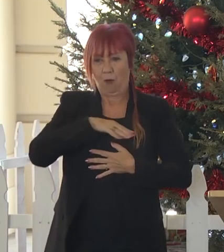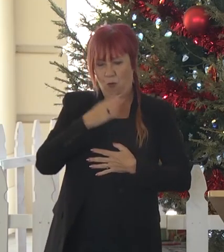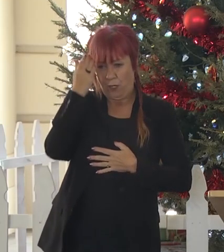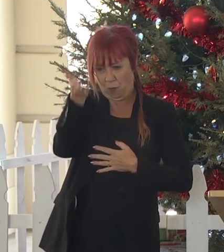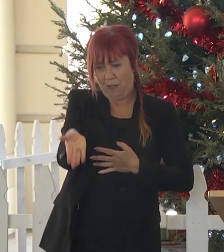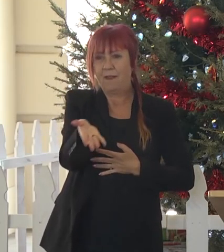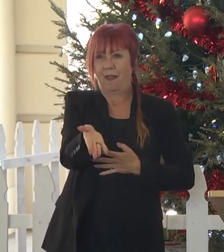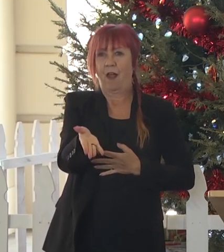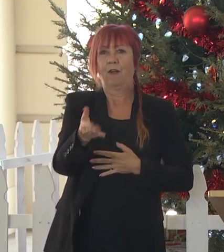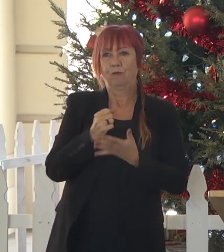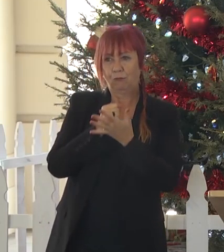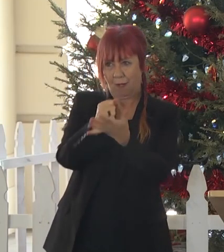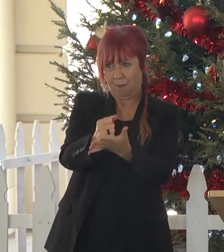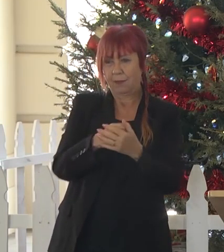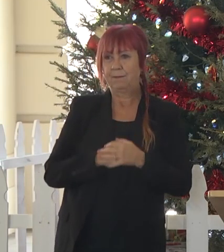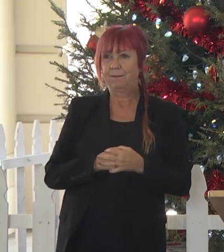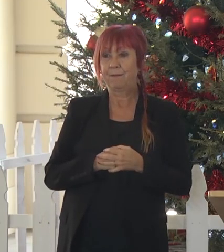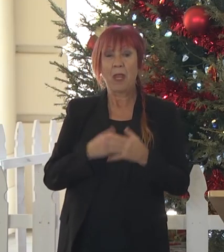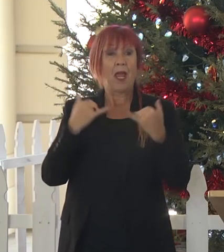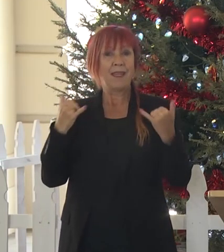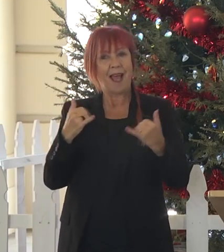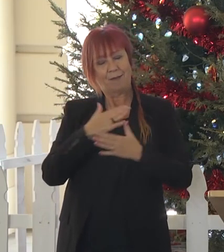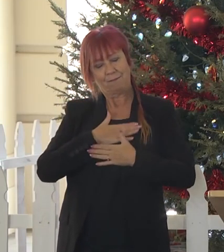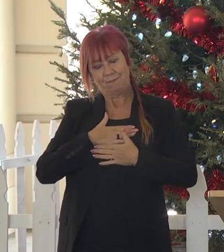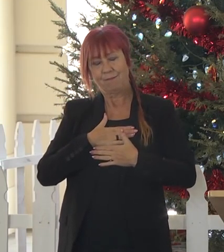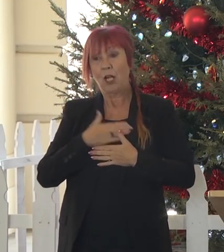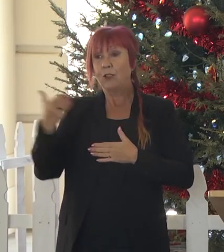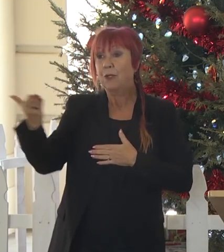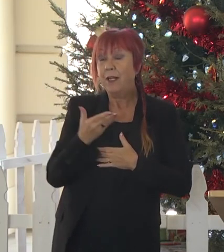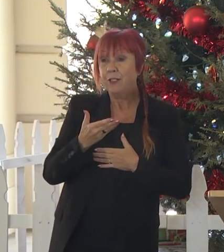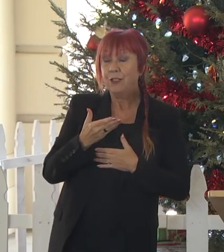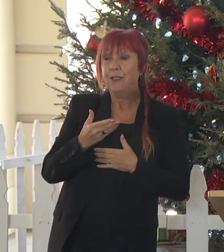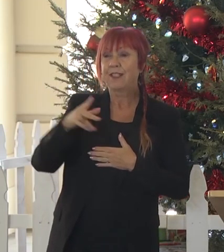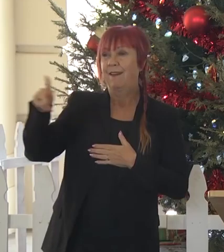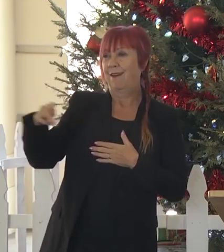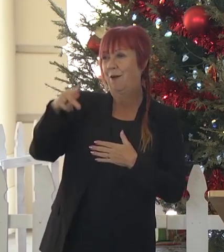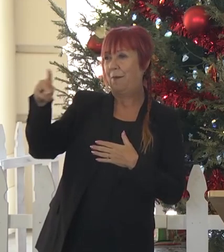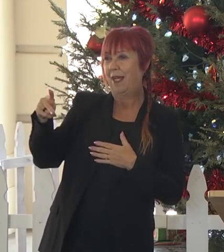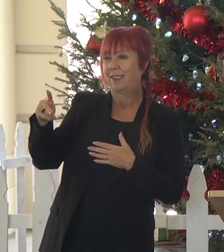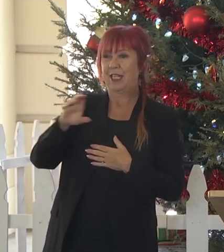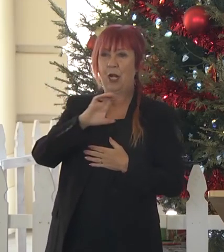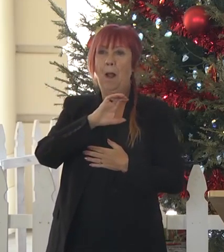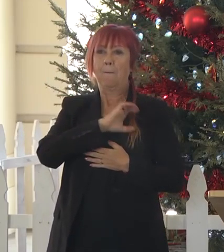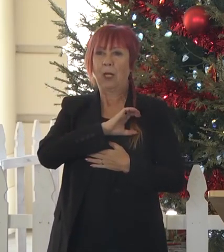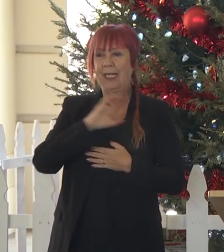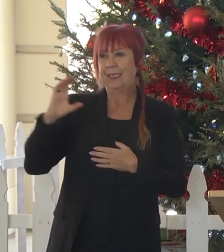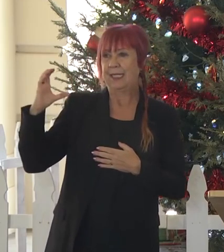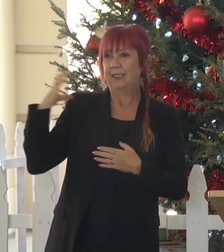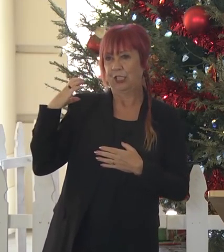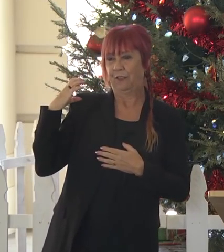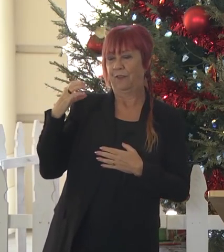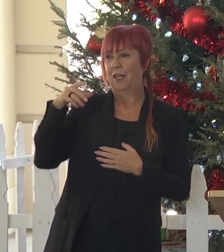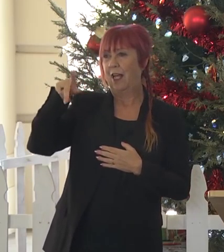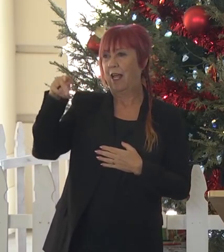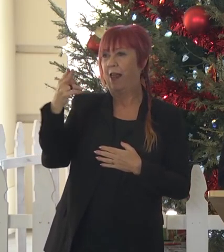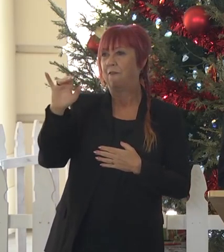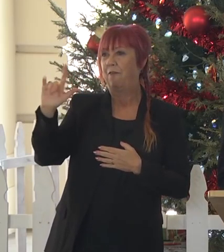part. Now, I'm pleased to introduce the Pasadena Police Chief, Phil